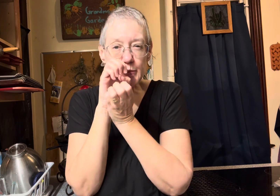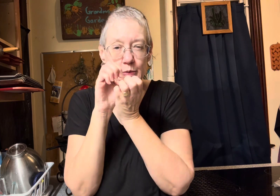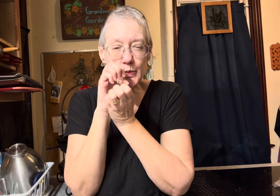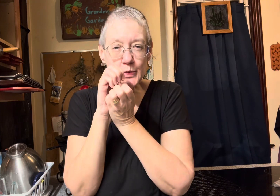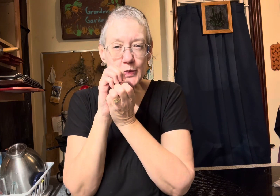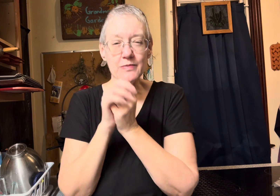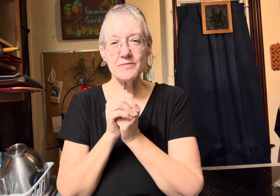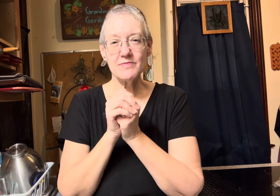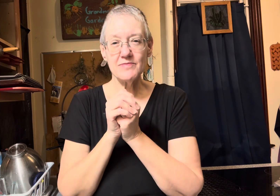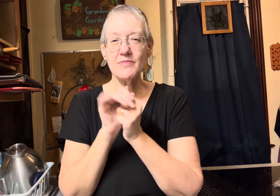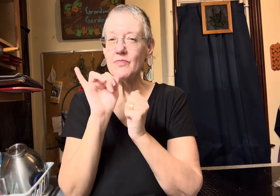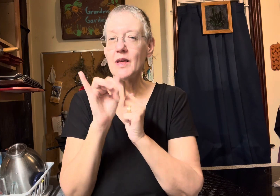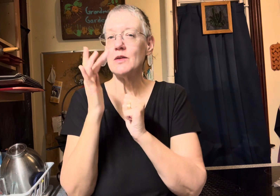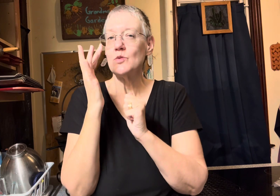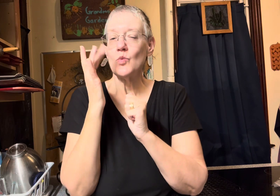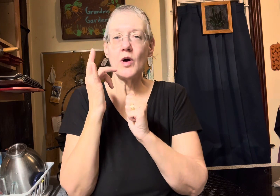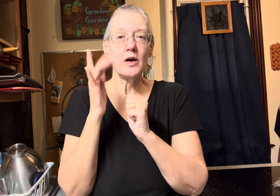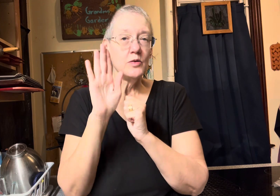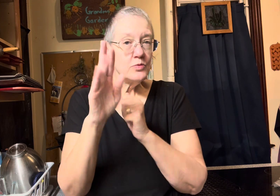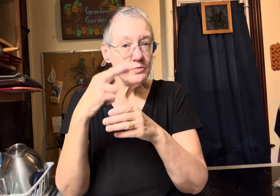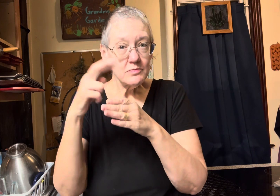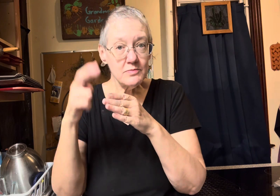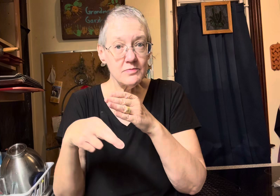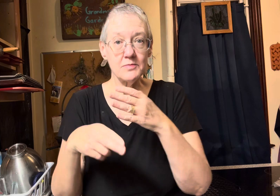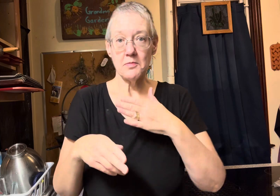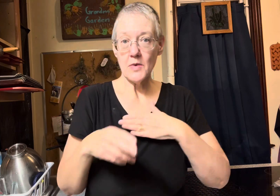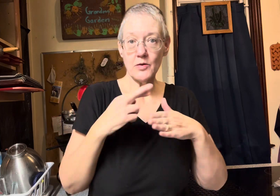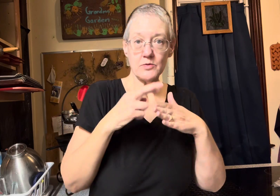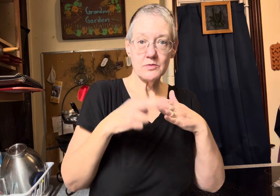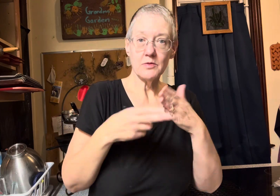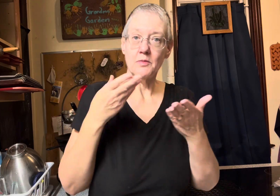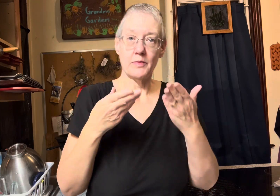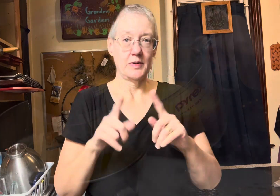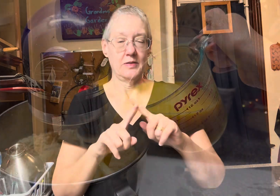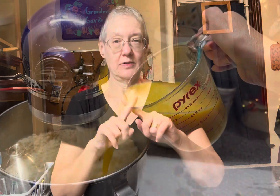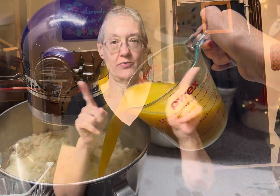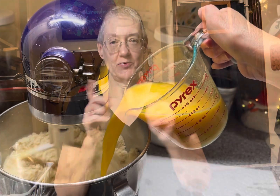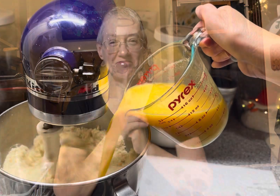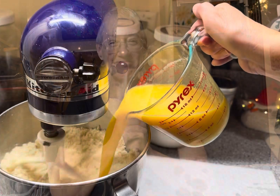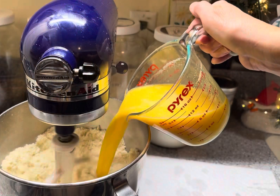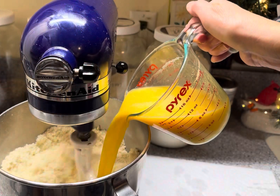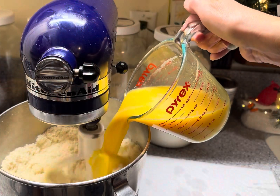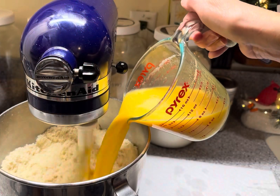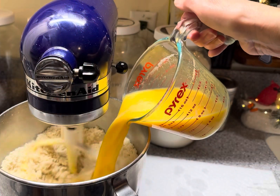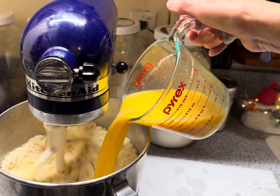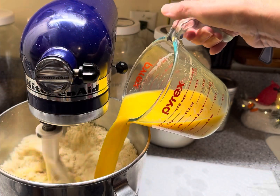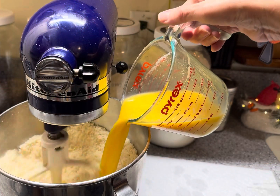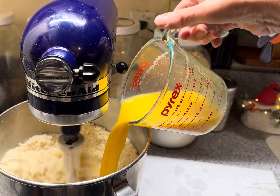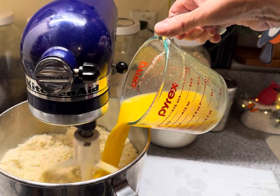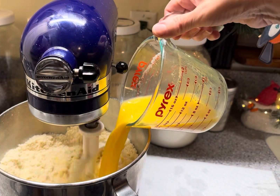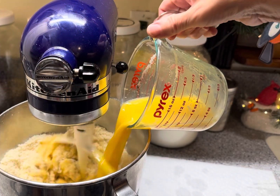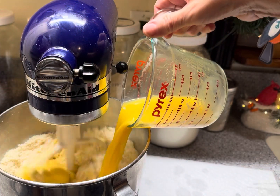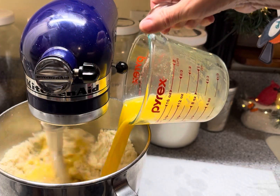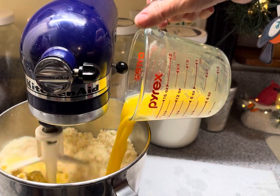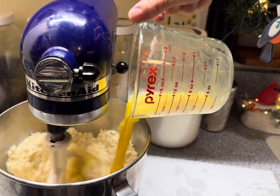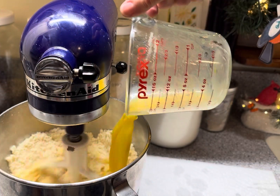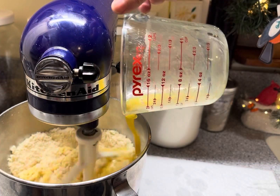you want to pick something that says fine grind, but that's the reason our results could be